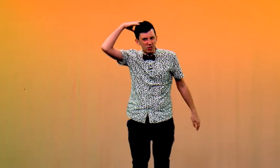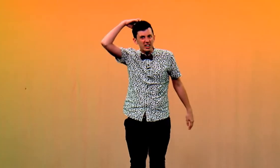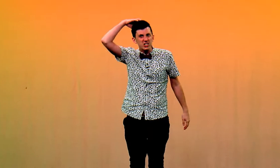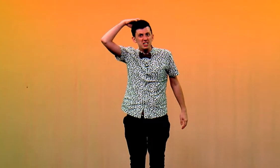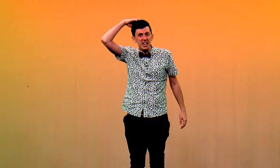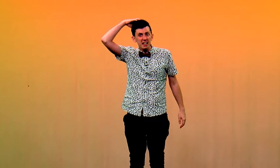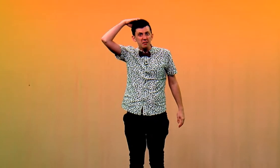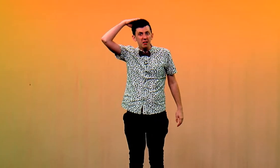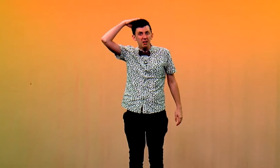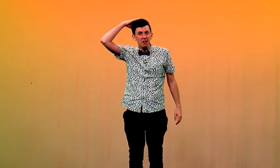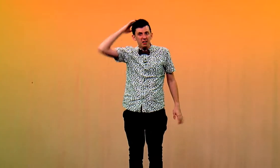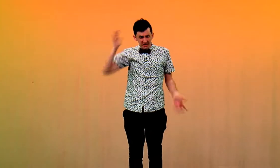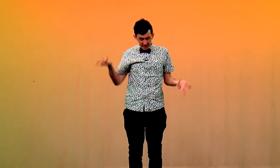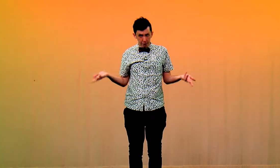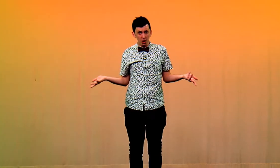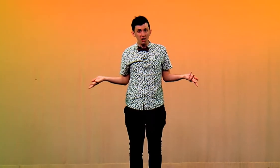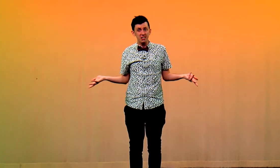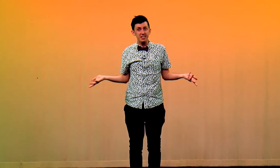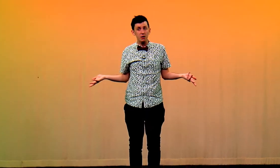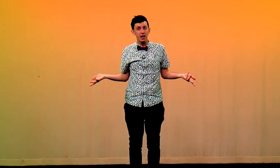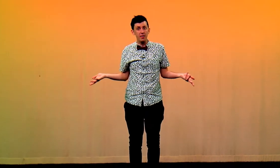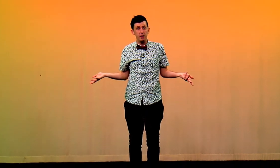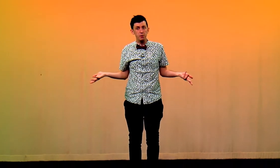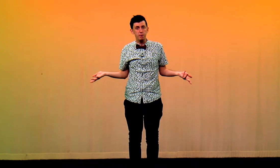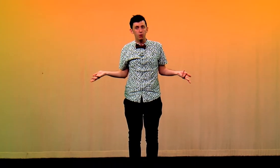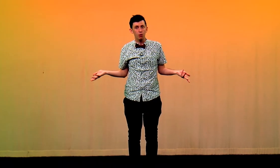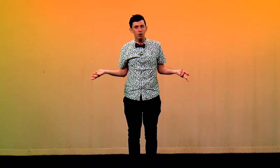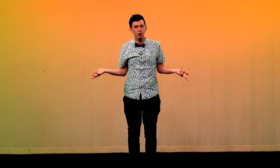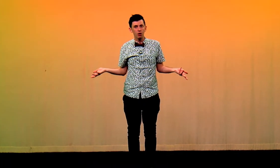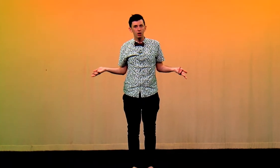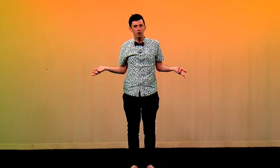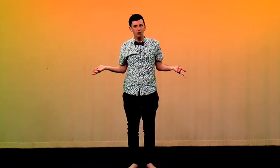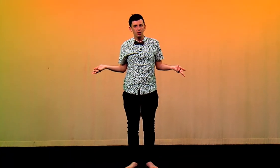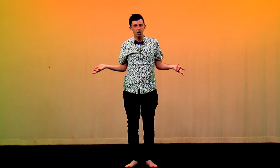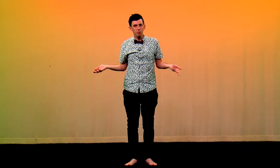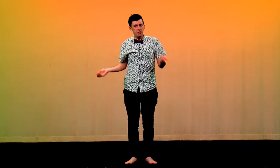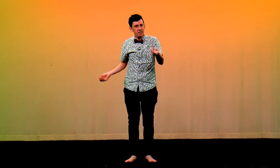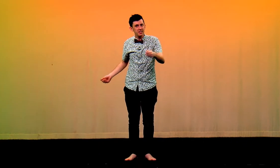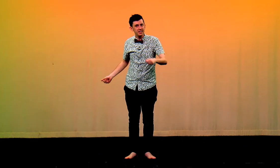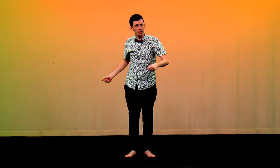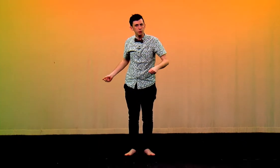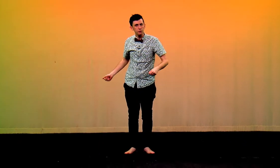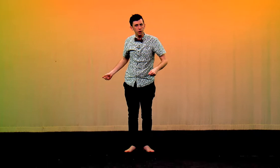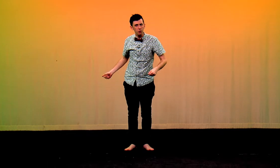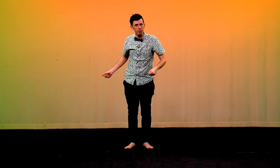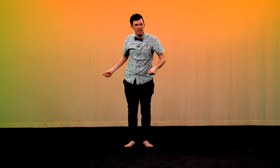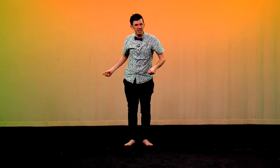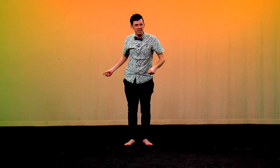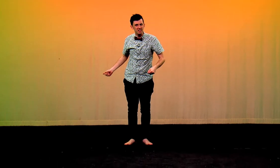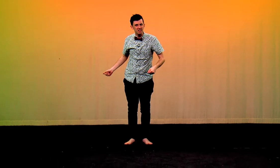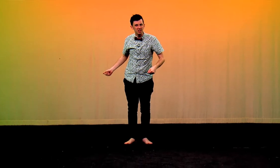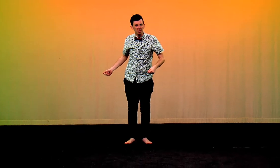scratched his head. He'd never heard a sound like that before. But then the sound was followed by this.